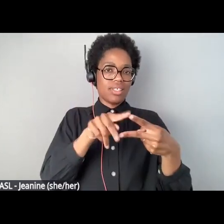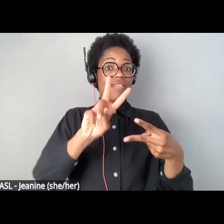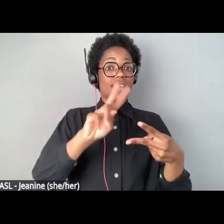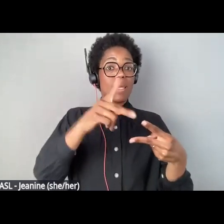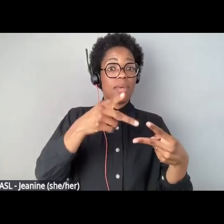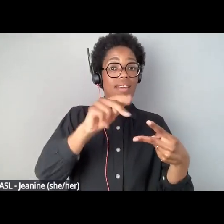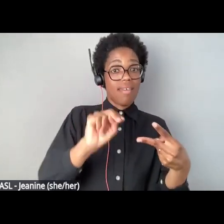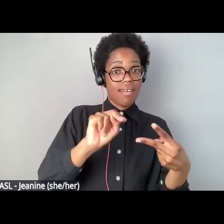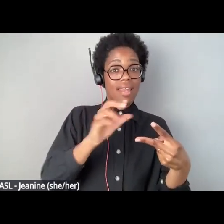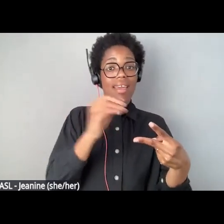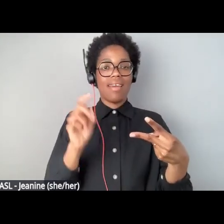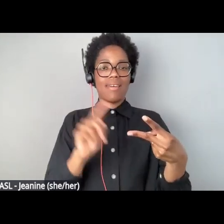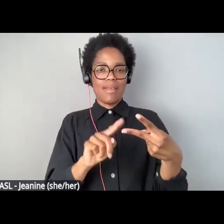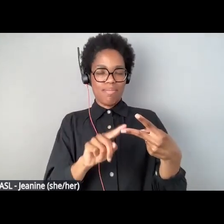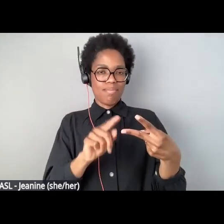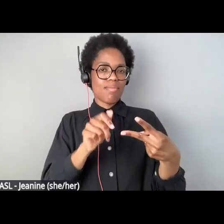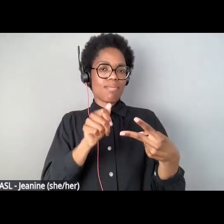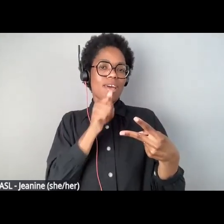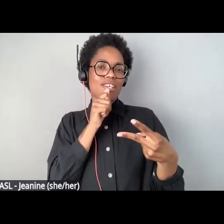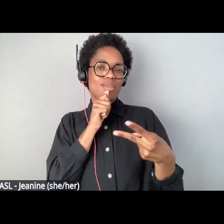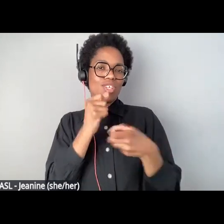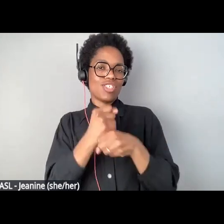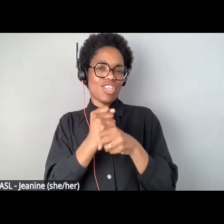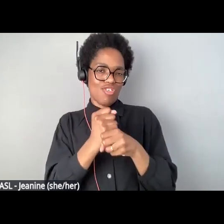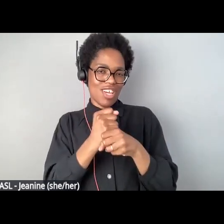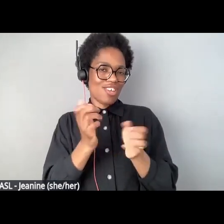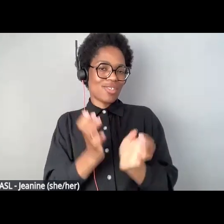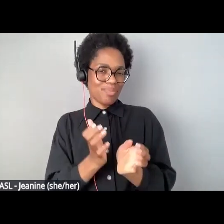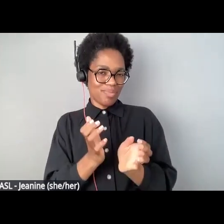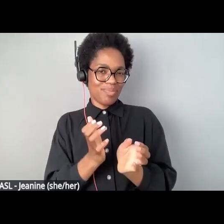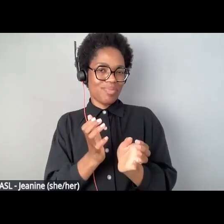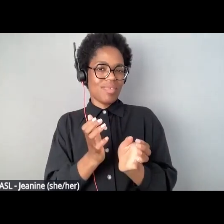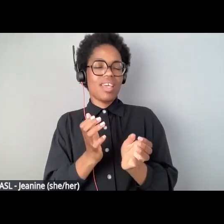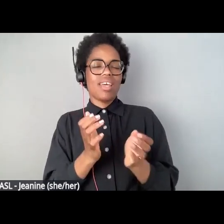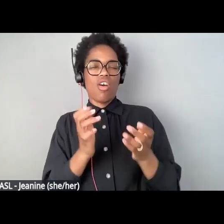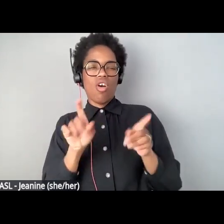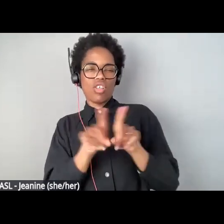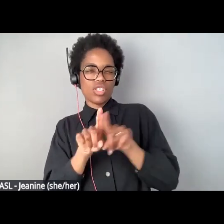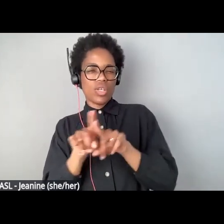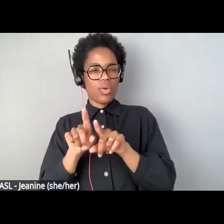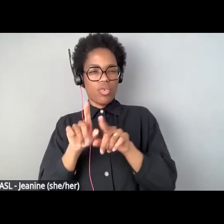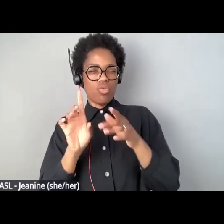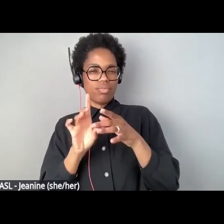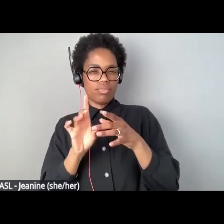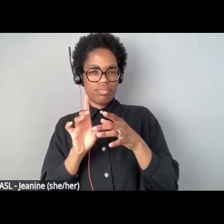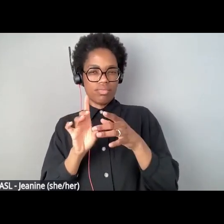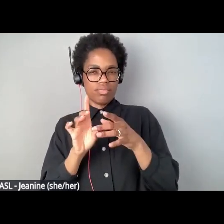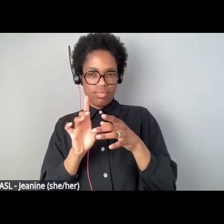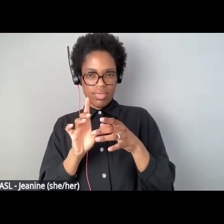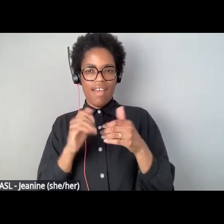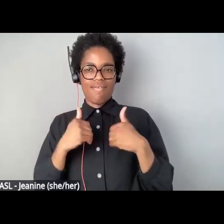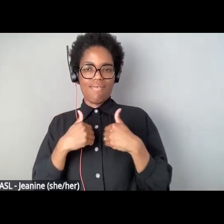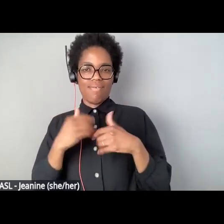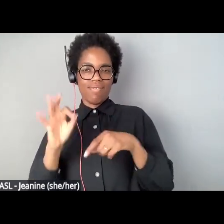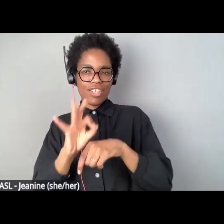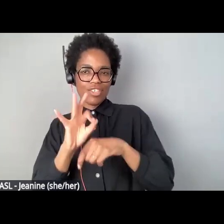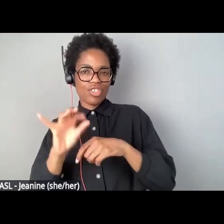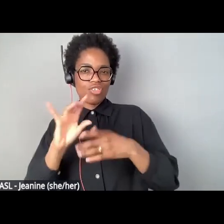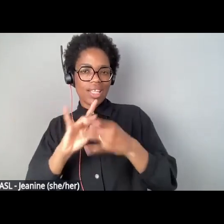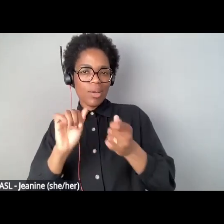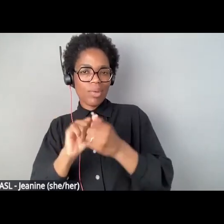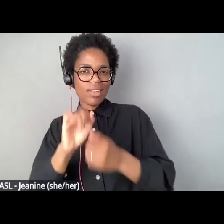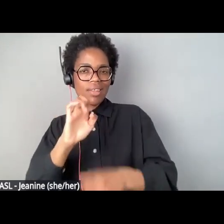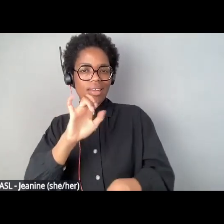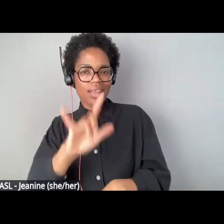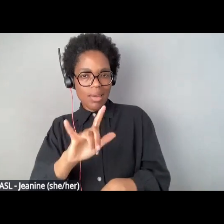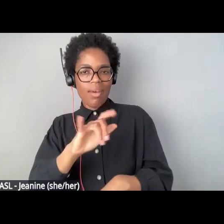on their email client, calendar, cloud storage, and docs. They have an easy way to automatically import everything over from your Google